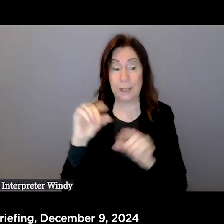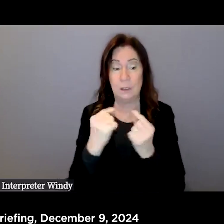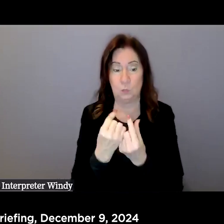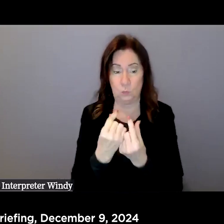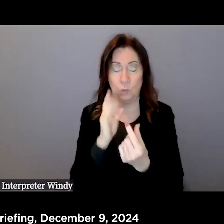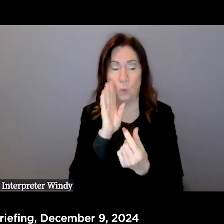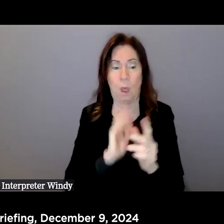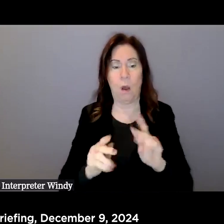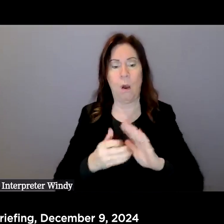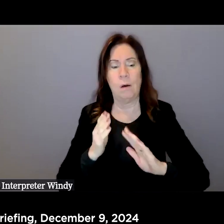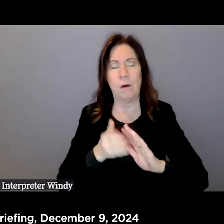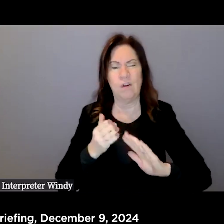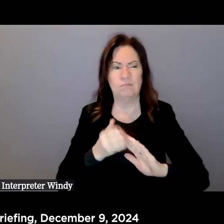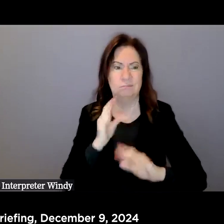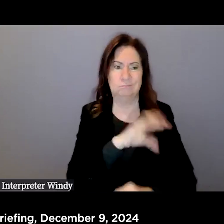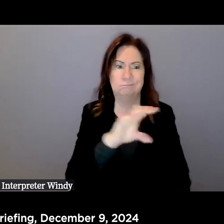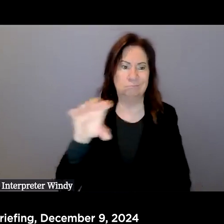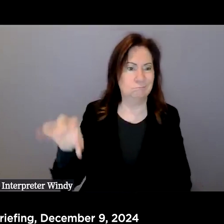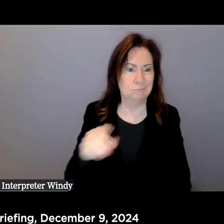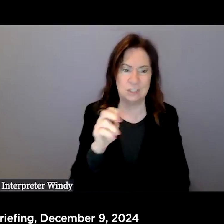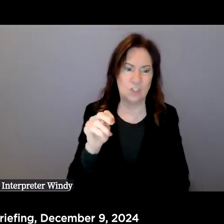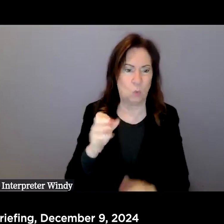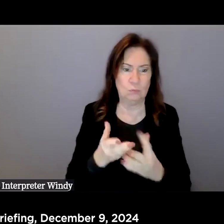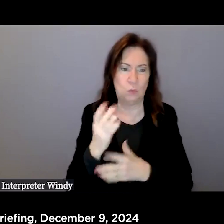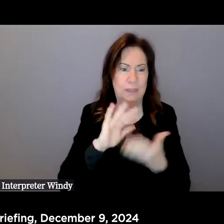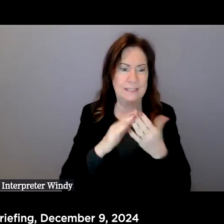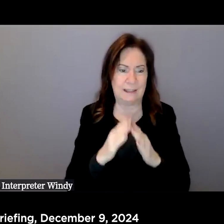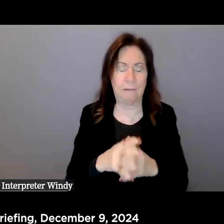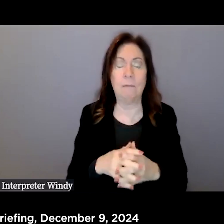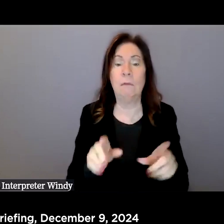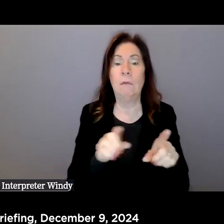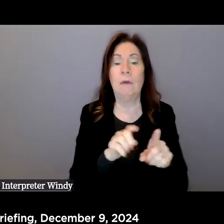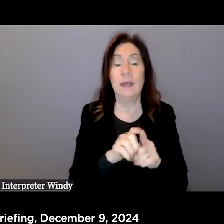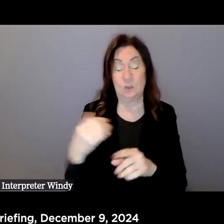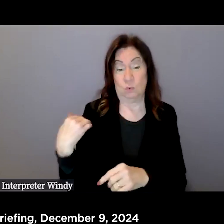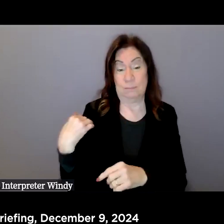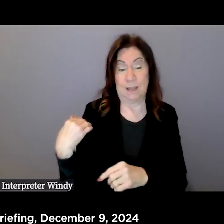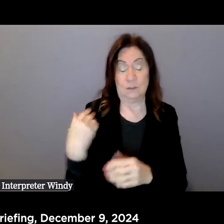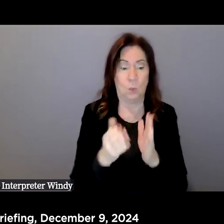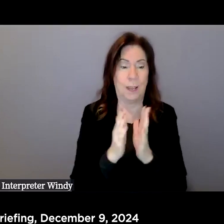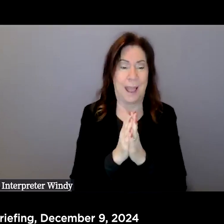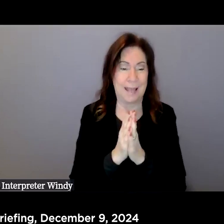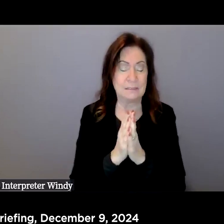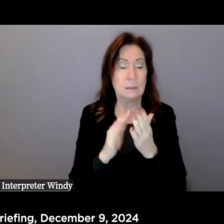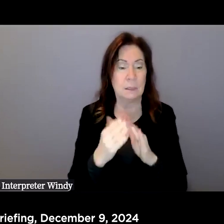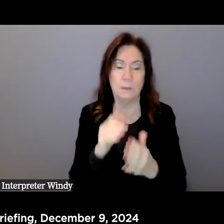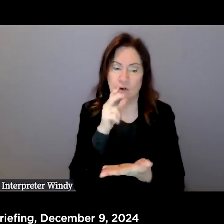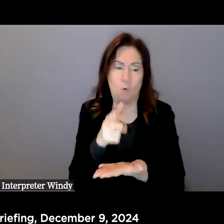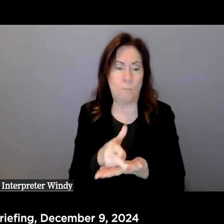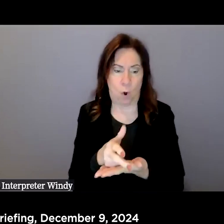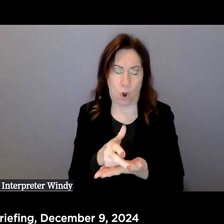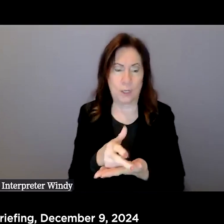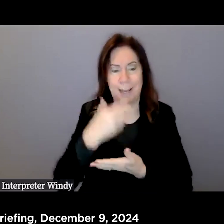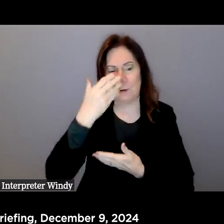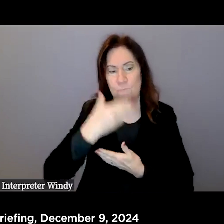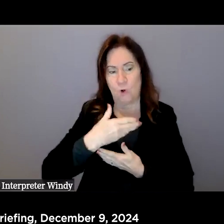operate in multiple zones. As a reminder, we ask the community not to park cars in front of storm